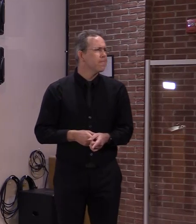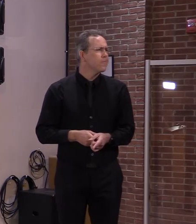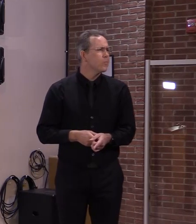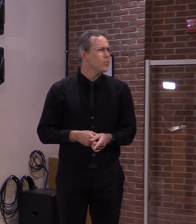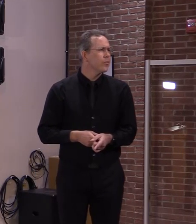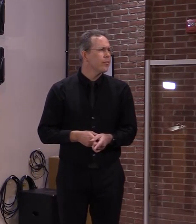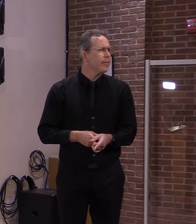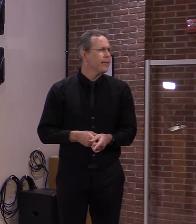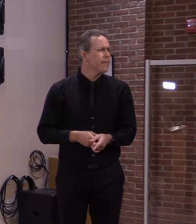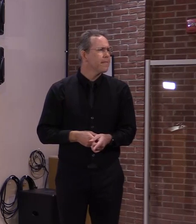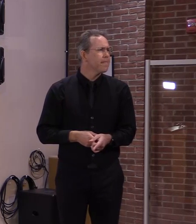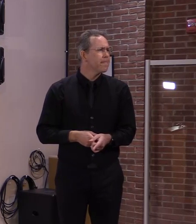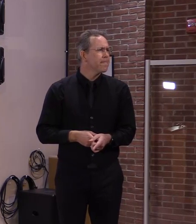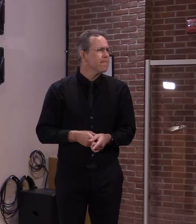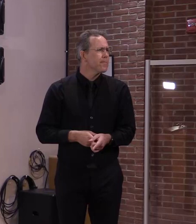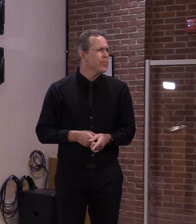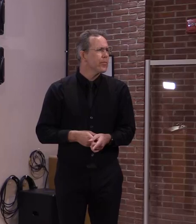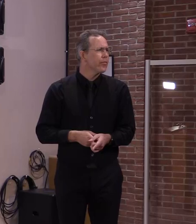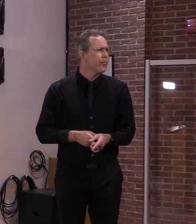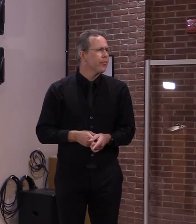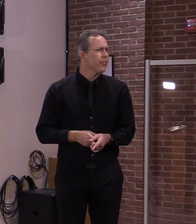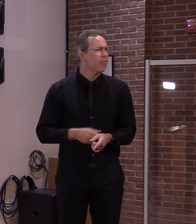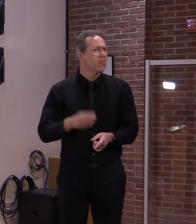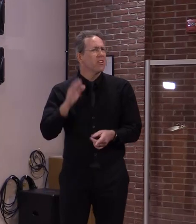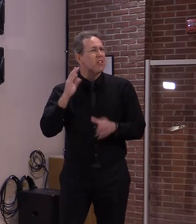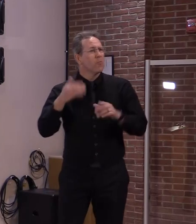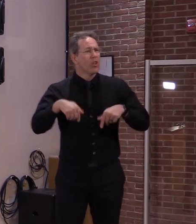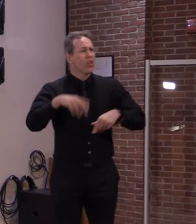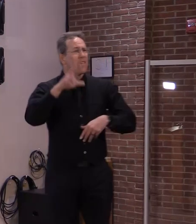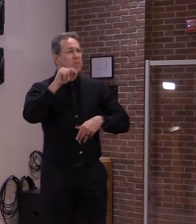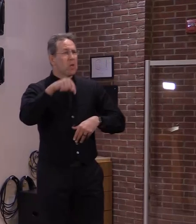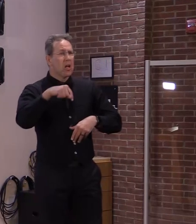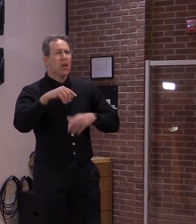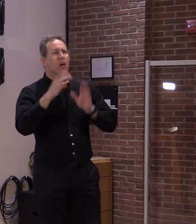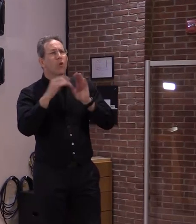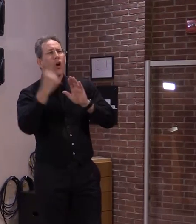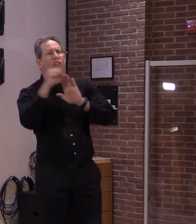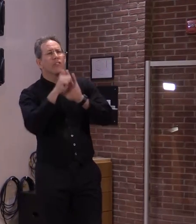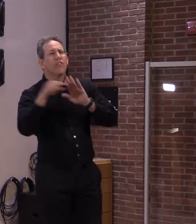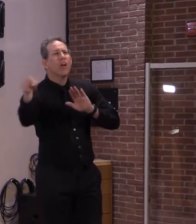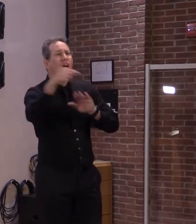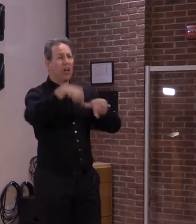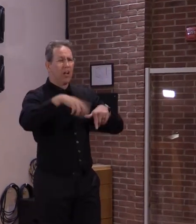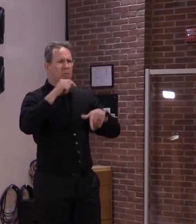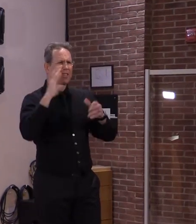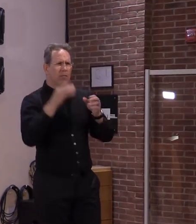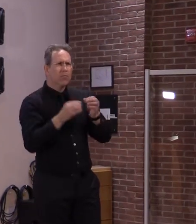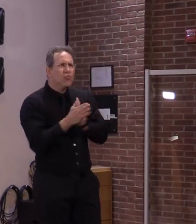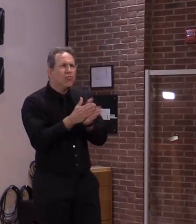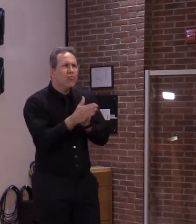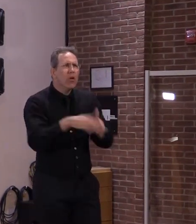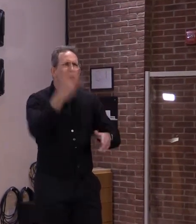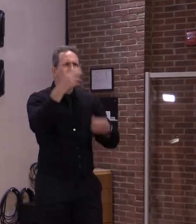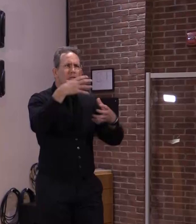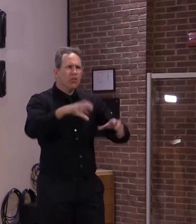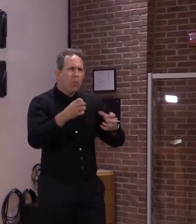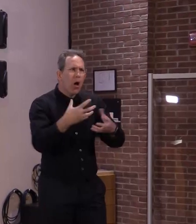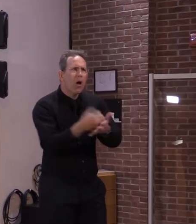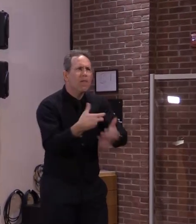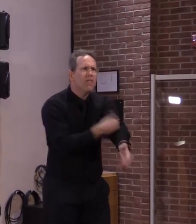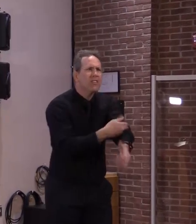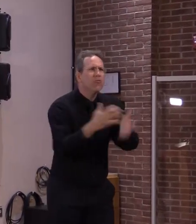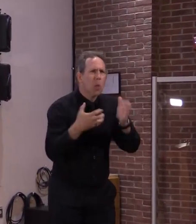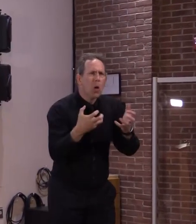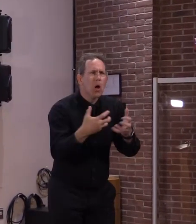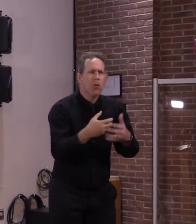much lower than they are here, and I'm wondering to what extent low vaccination rates outside Vermont